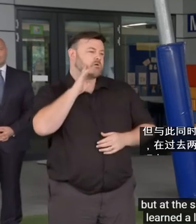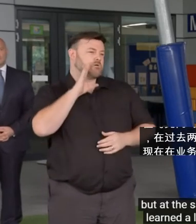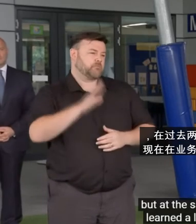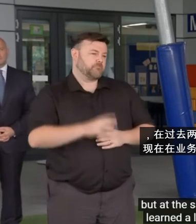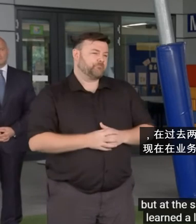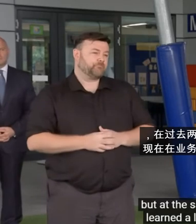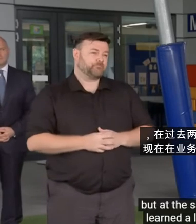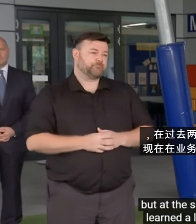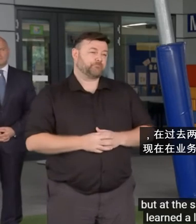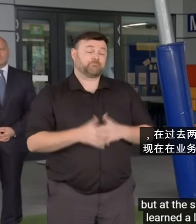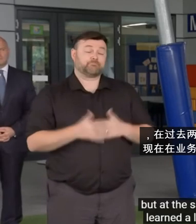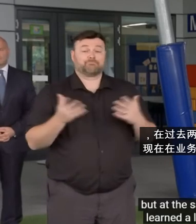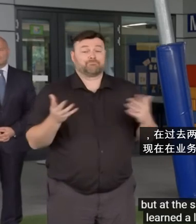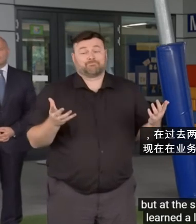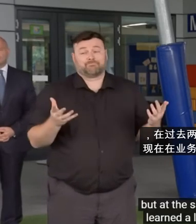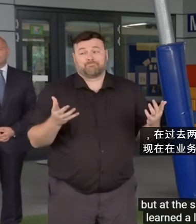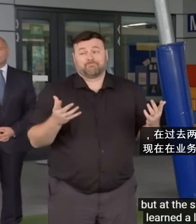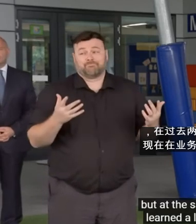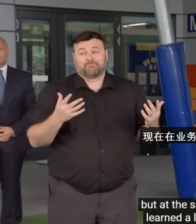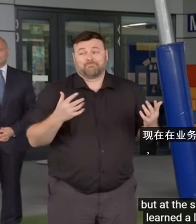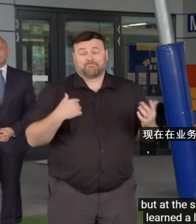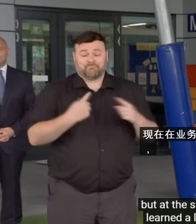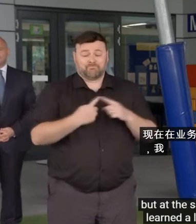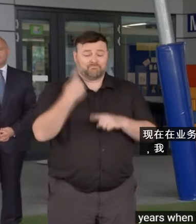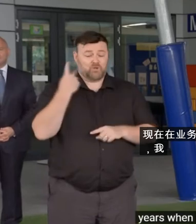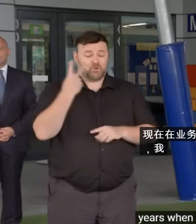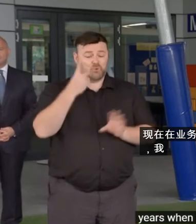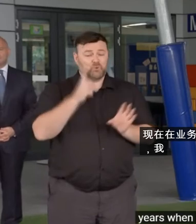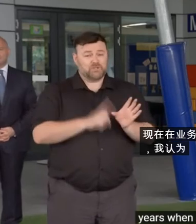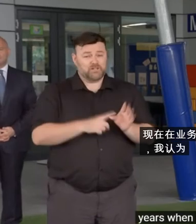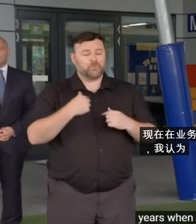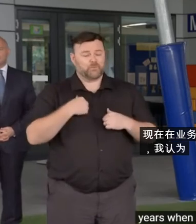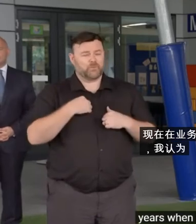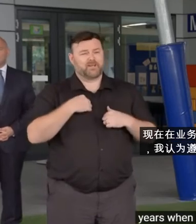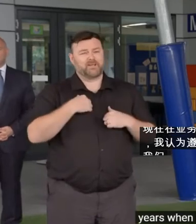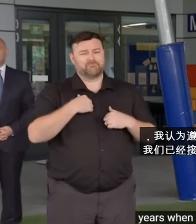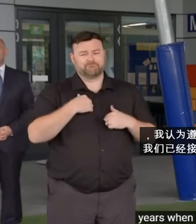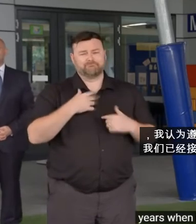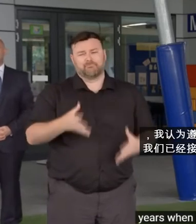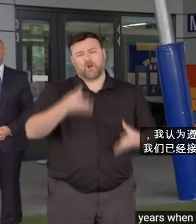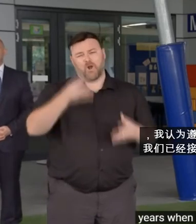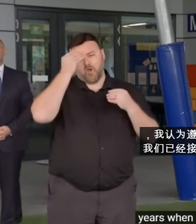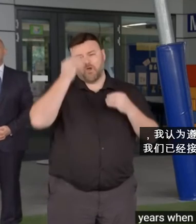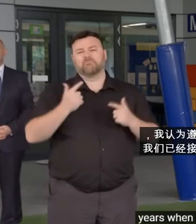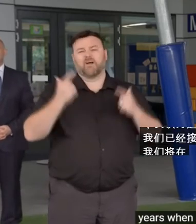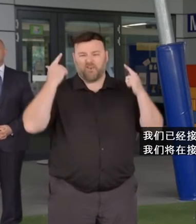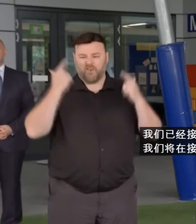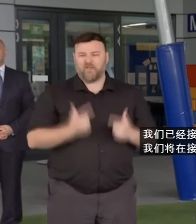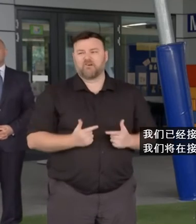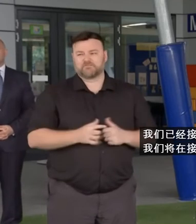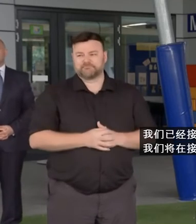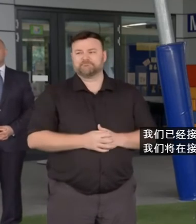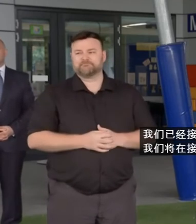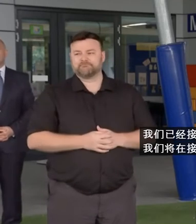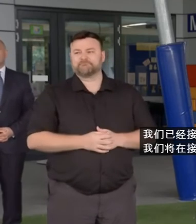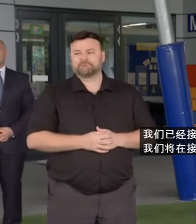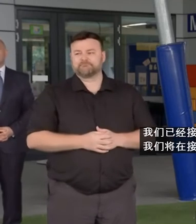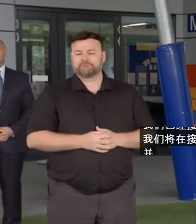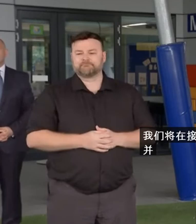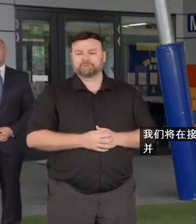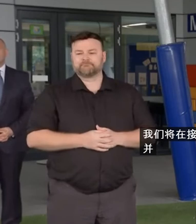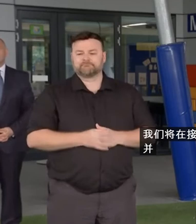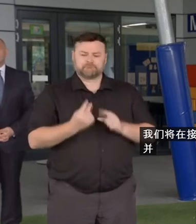last 2 years when it comes to business support. And I think following the approach that we've taken over the last 2 years, we'll continue that over the